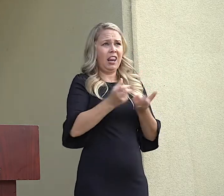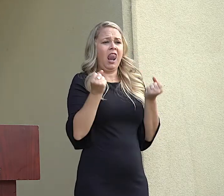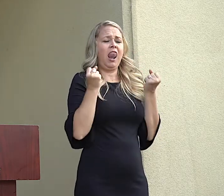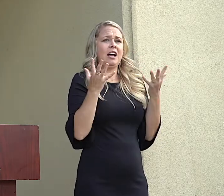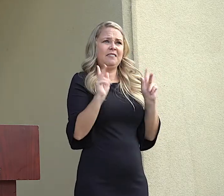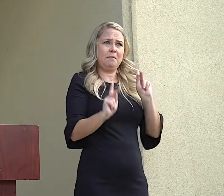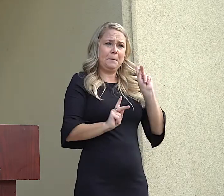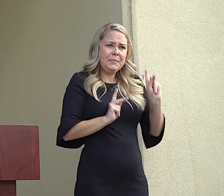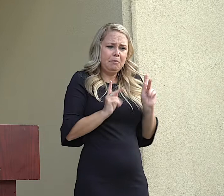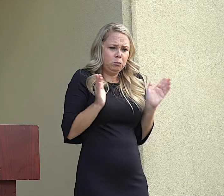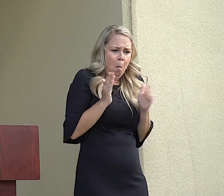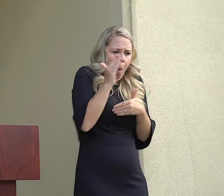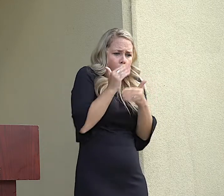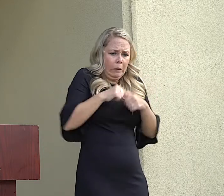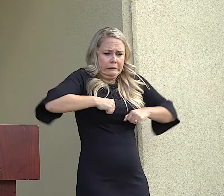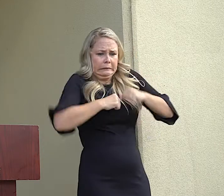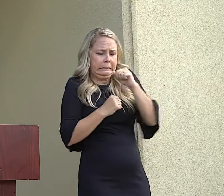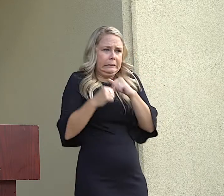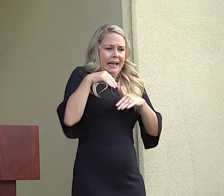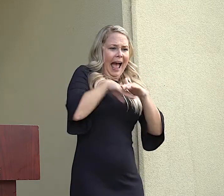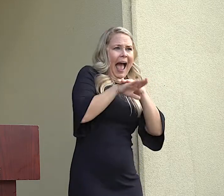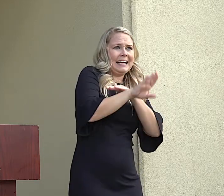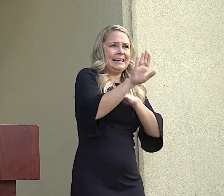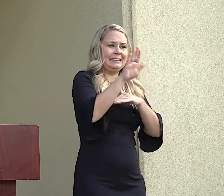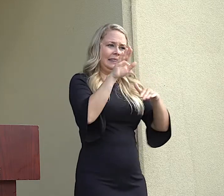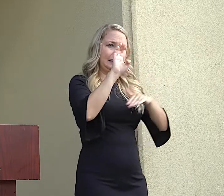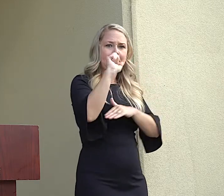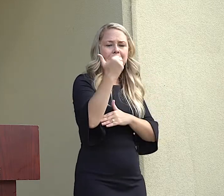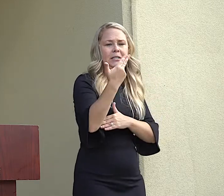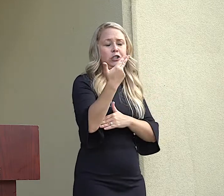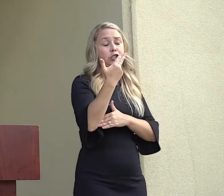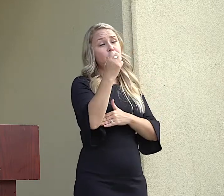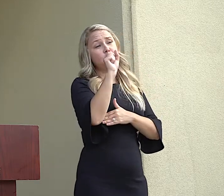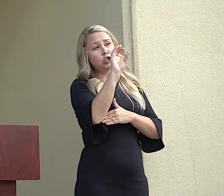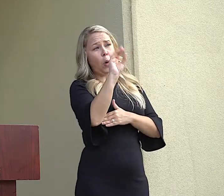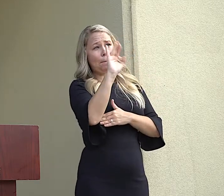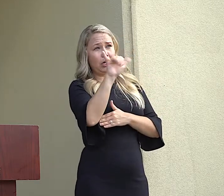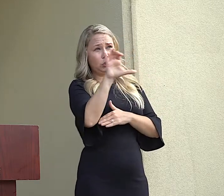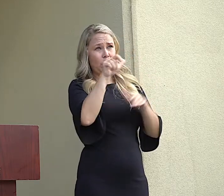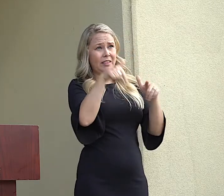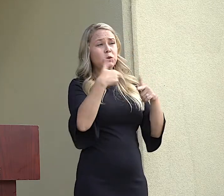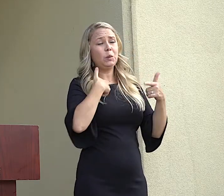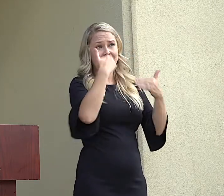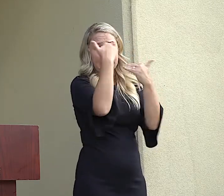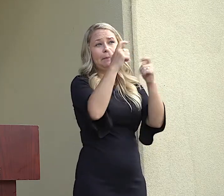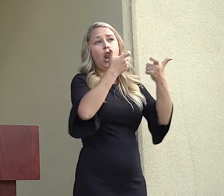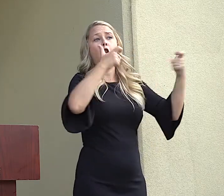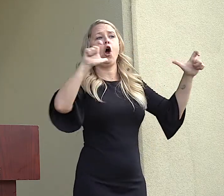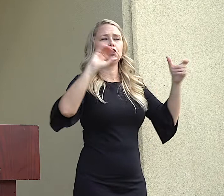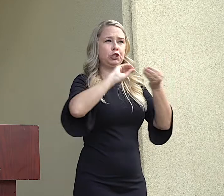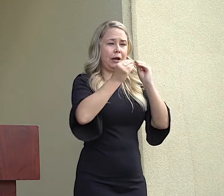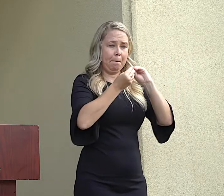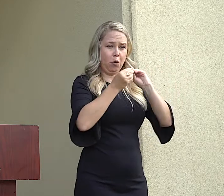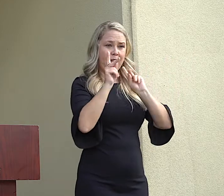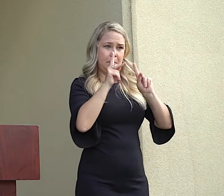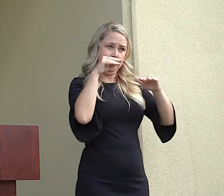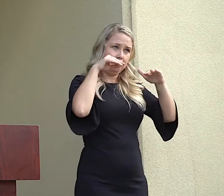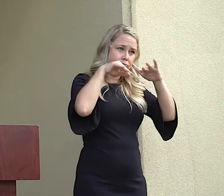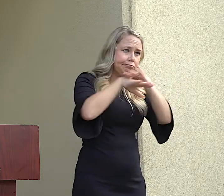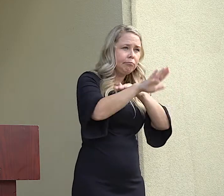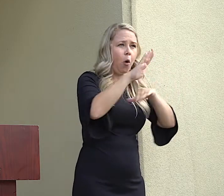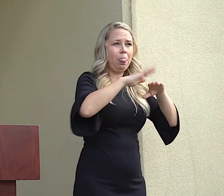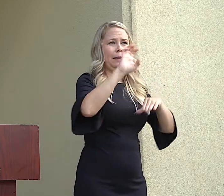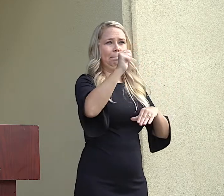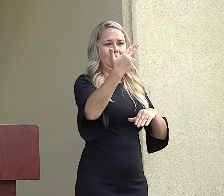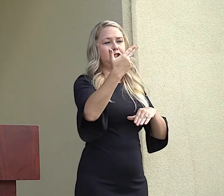lots of people in confined spaces that are trying to access the beach. So by doing this, we've limited a large number of people coming in and out, and